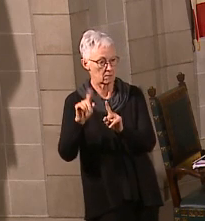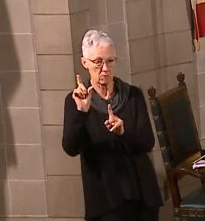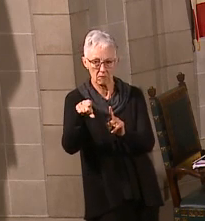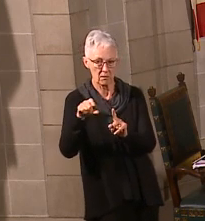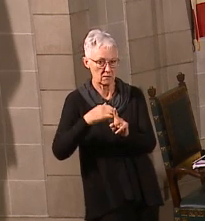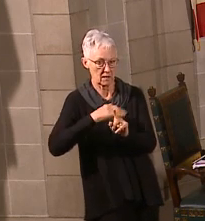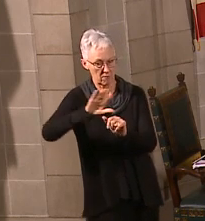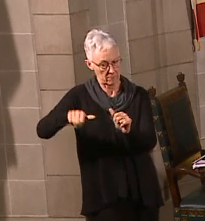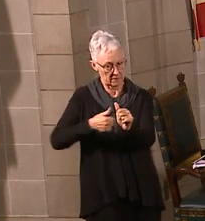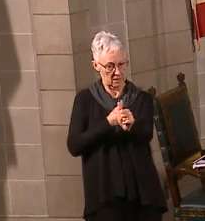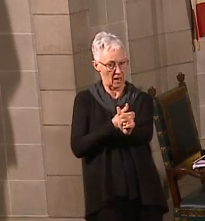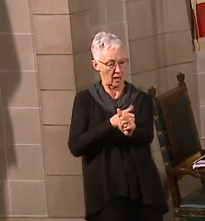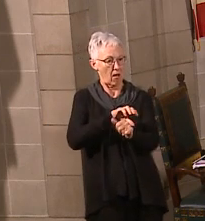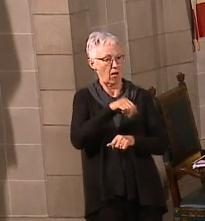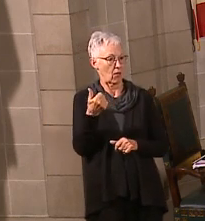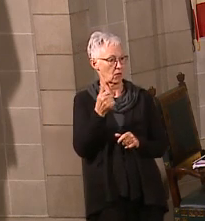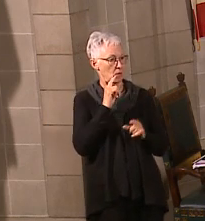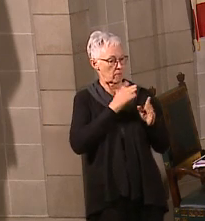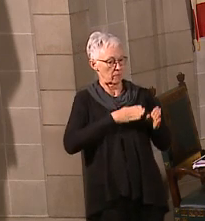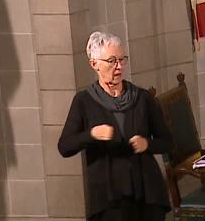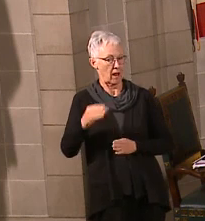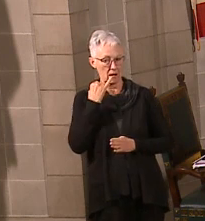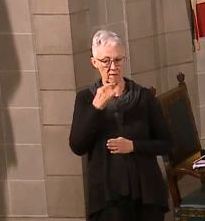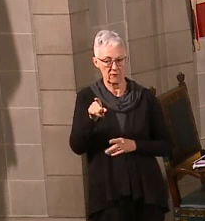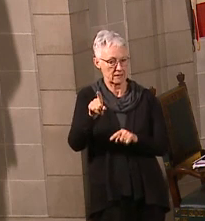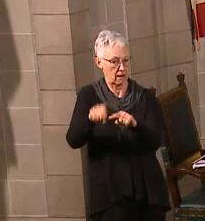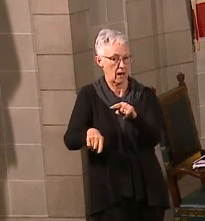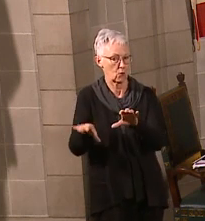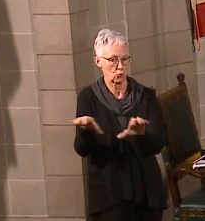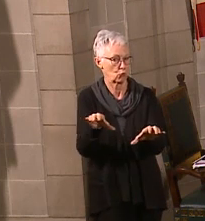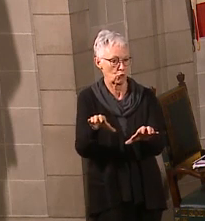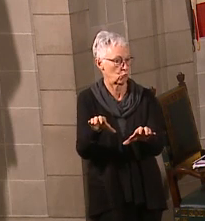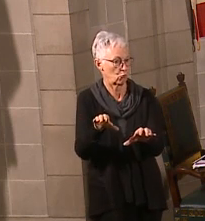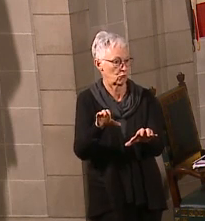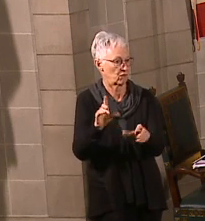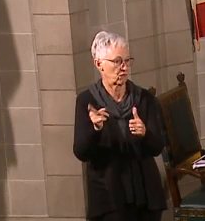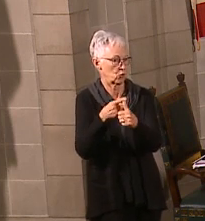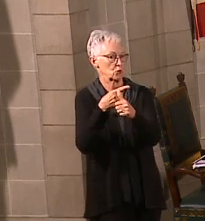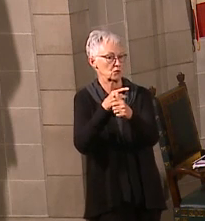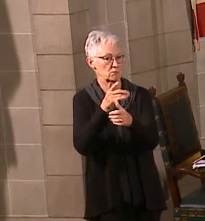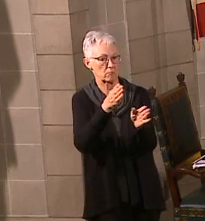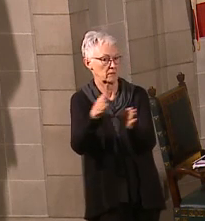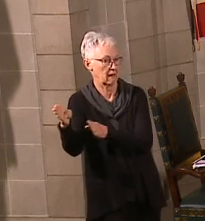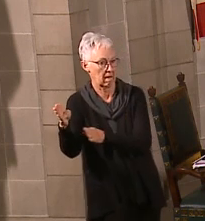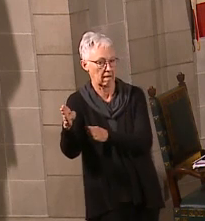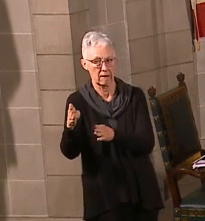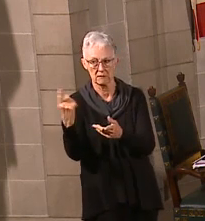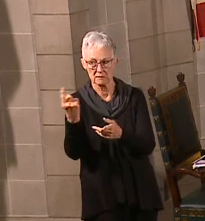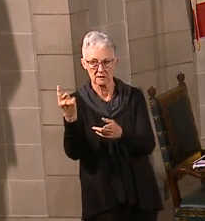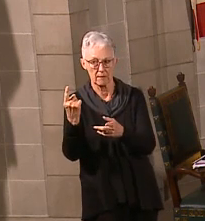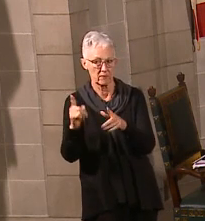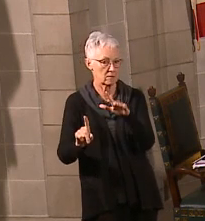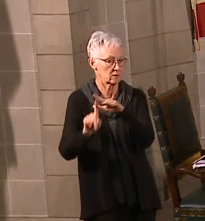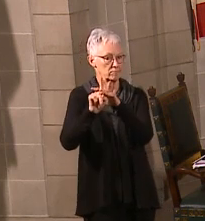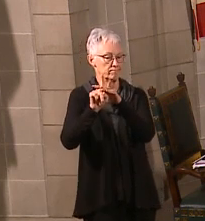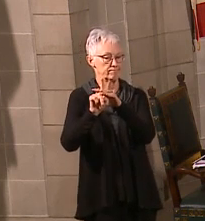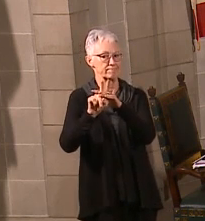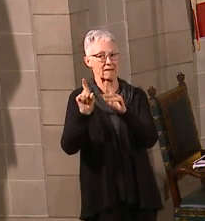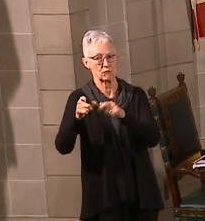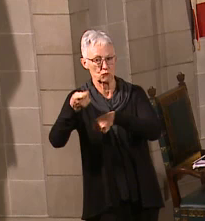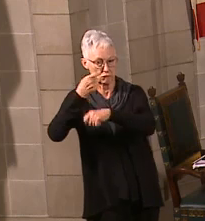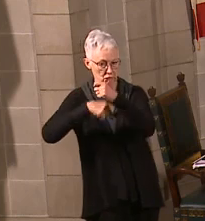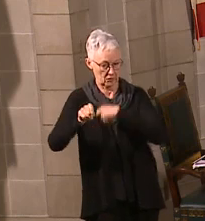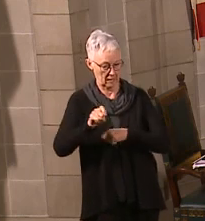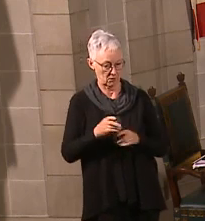have been very committed to working with me and working with partners that we might bring together. I've had conversations with post-secondary partners as well to look